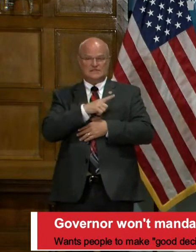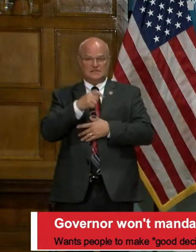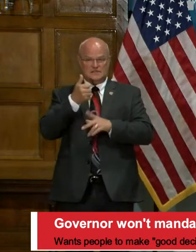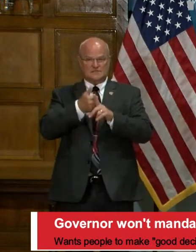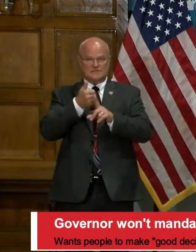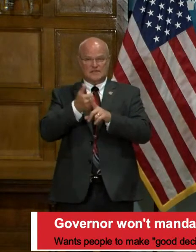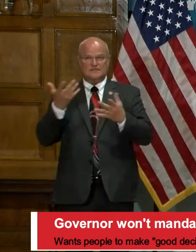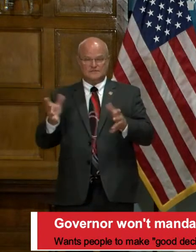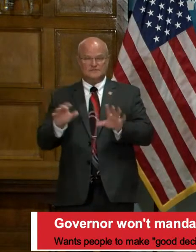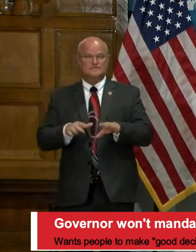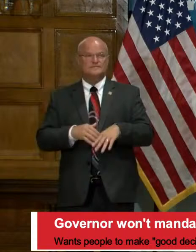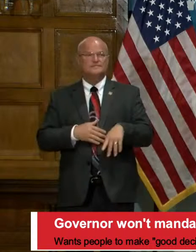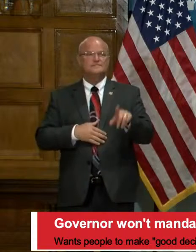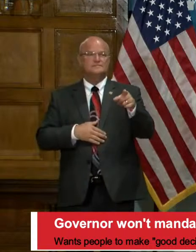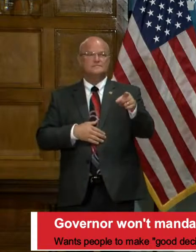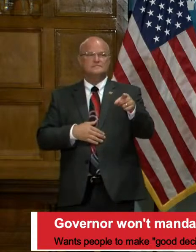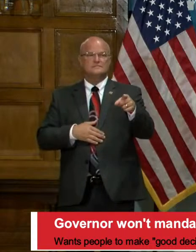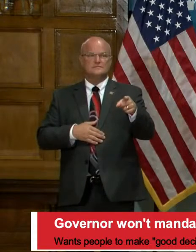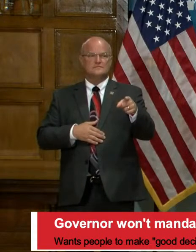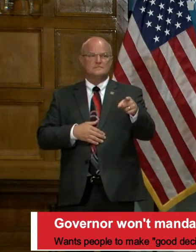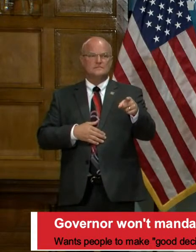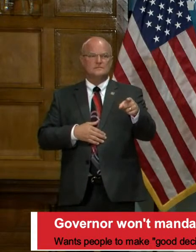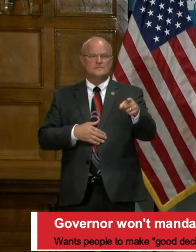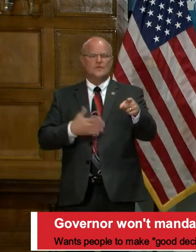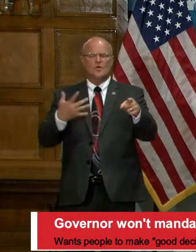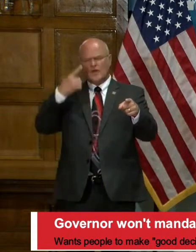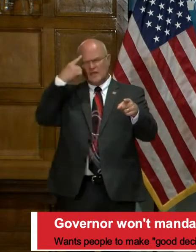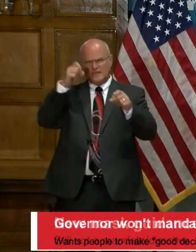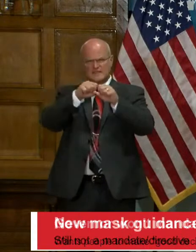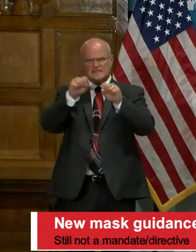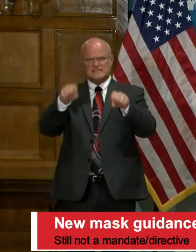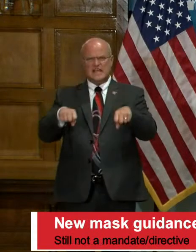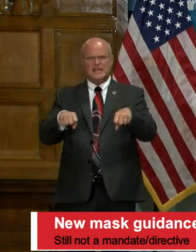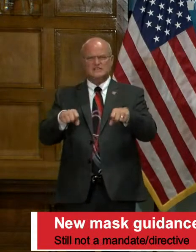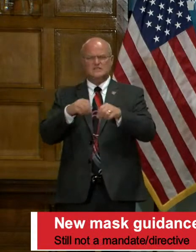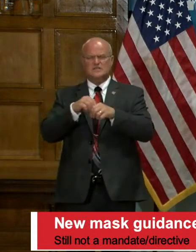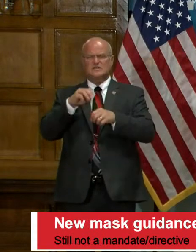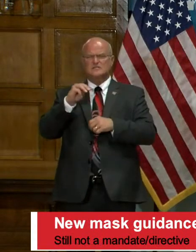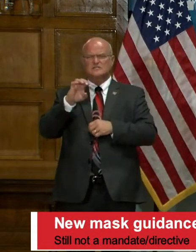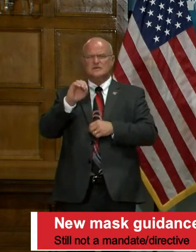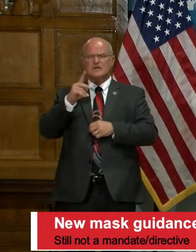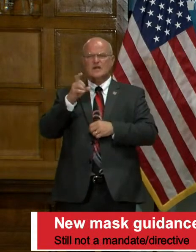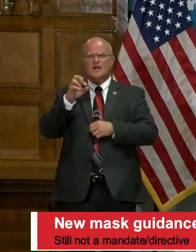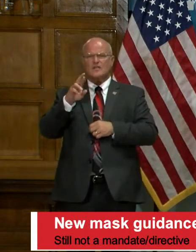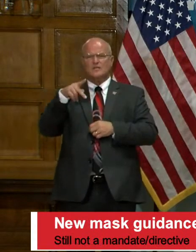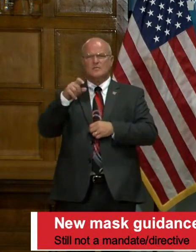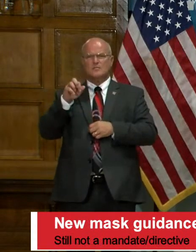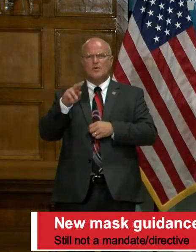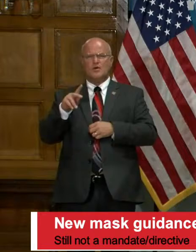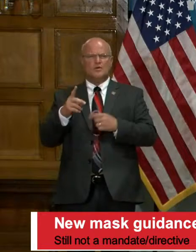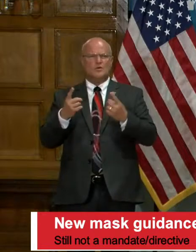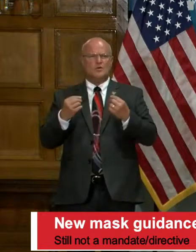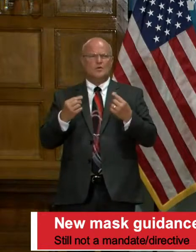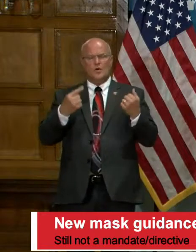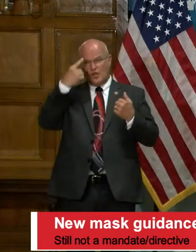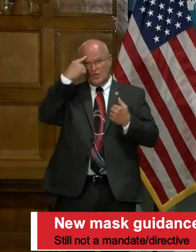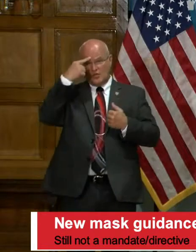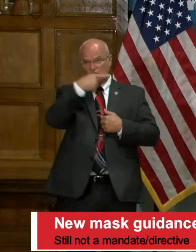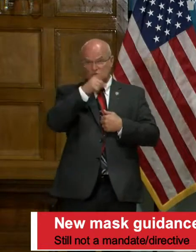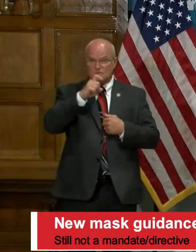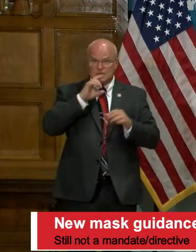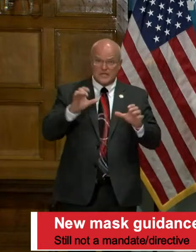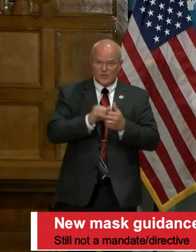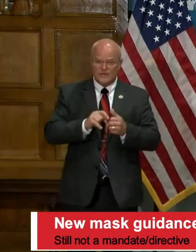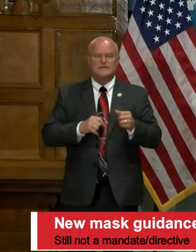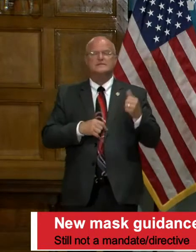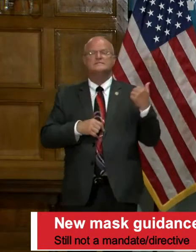Assembly. Yes? What do you think should be done with the statue that was in MacArthur Park? What should be done with it?